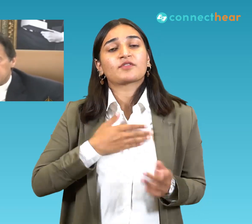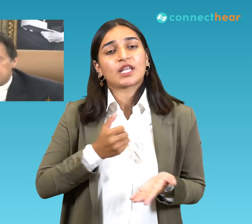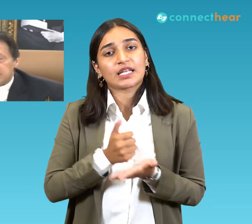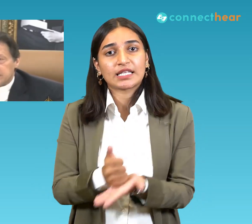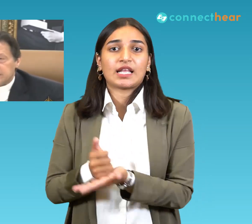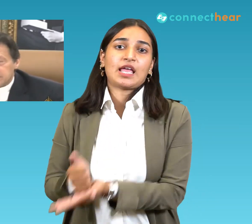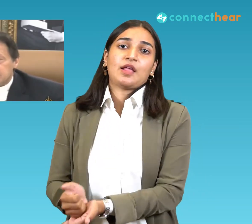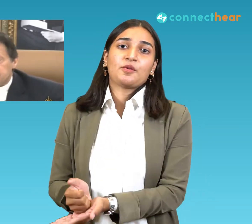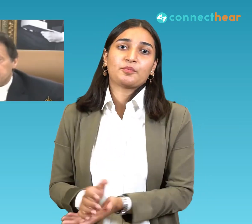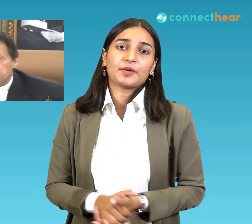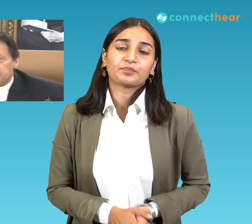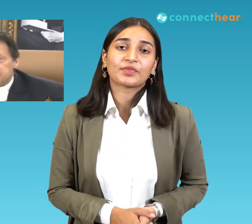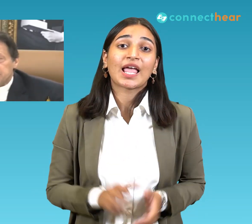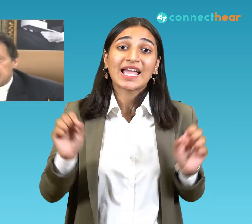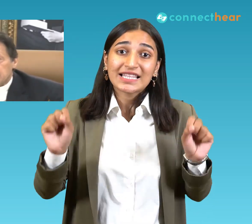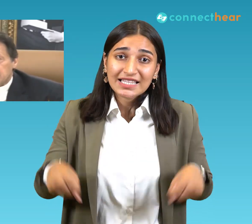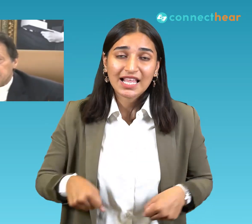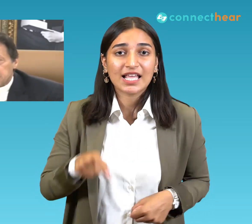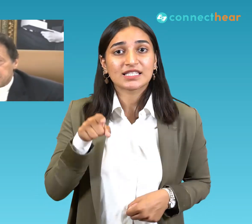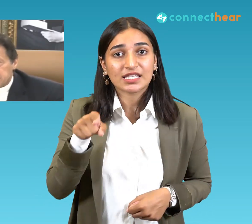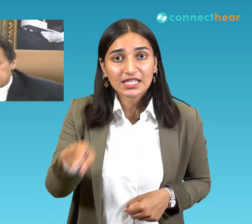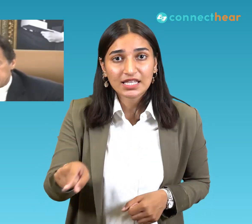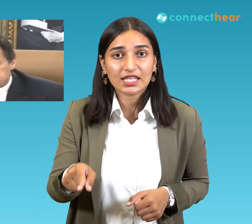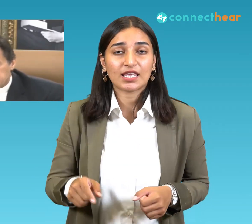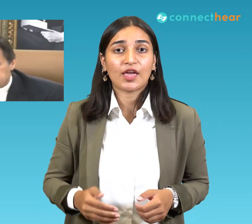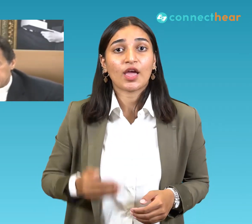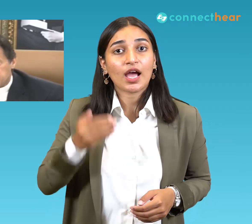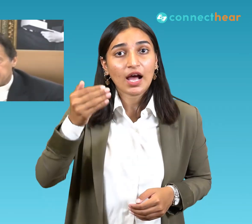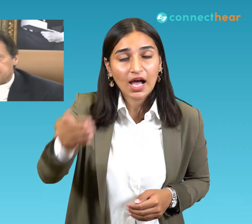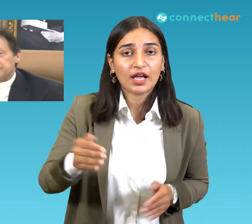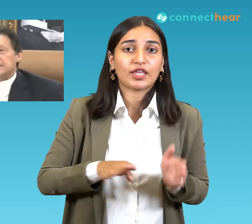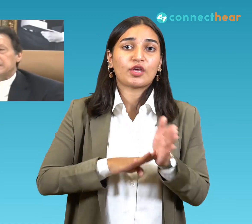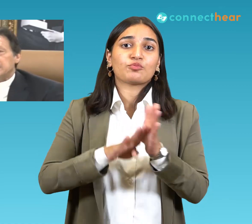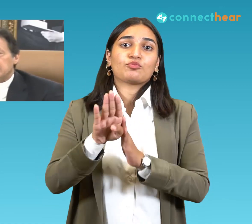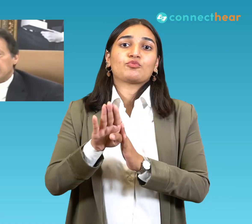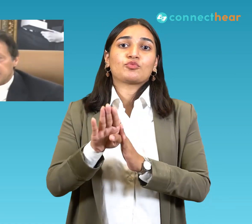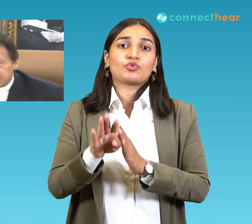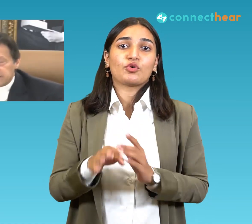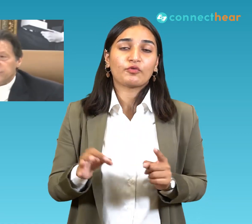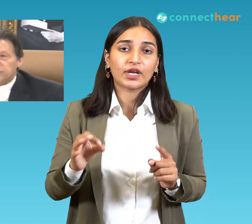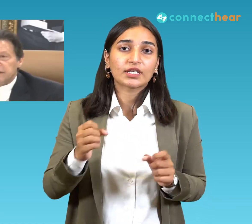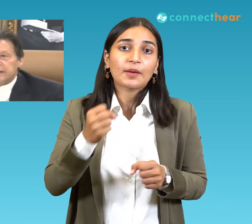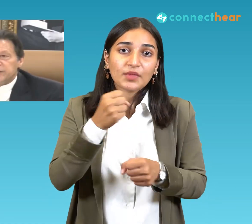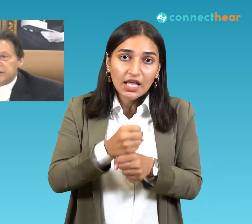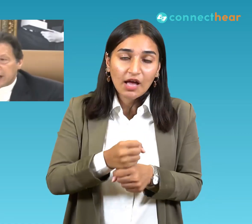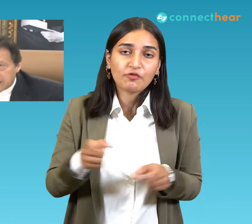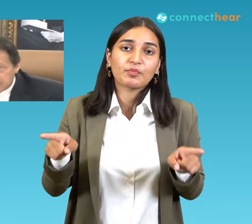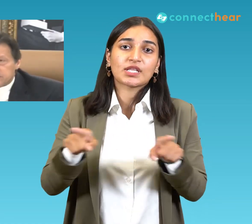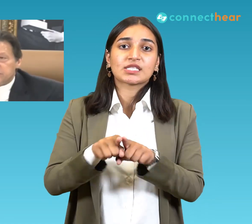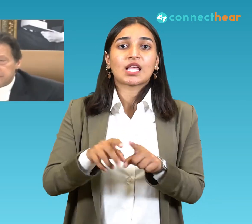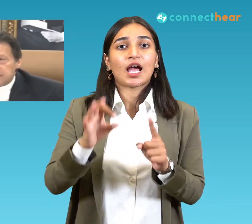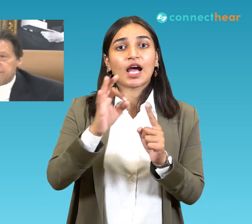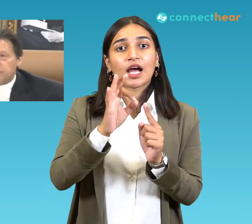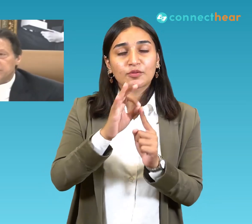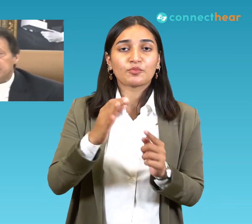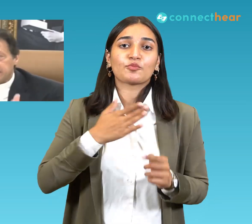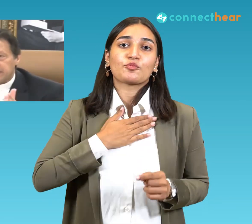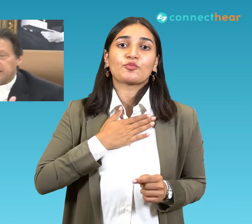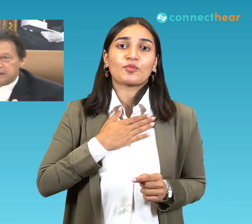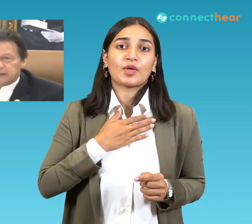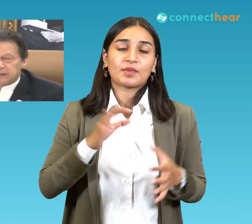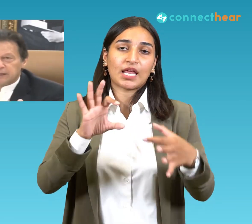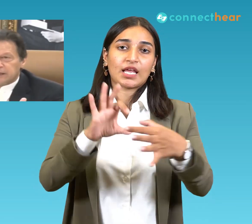is yes, this is the future, public-private partnership. And the sectors you mentioned are extremely